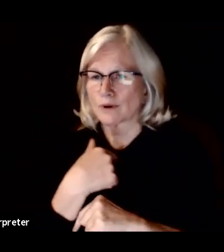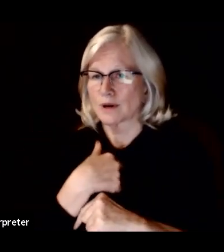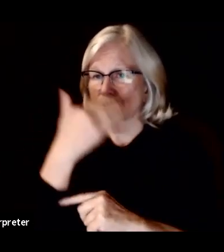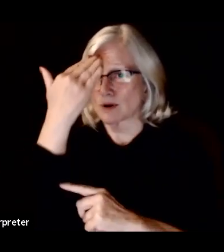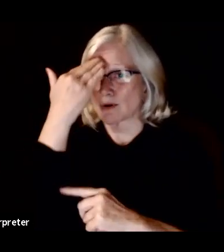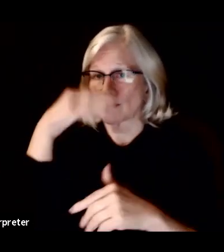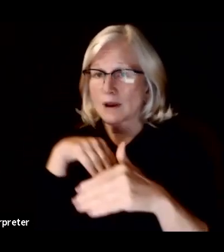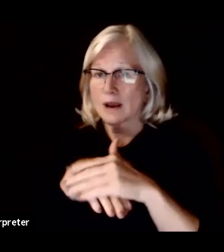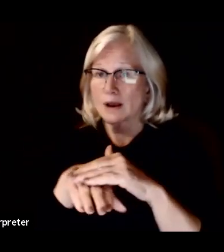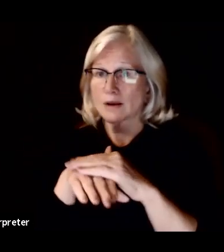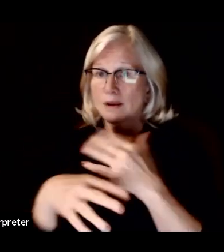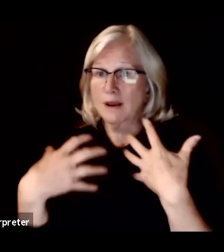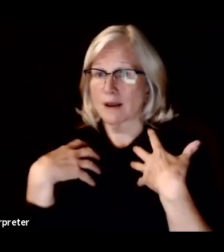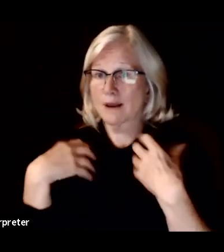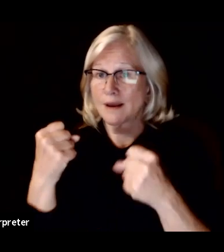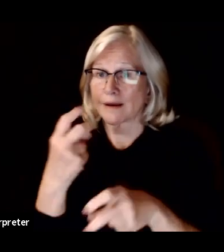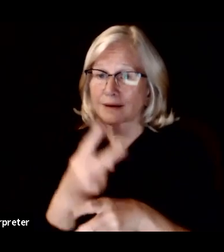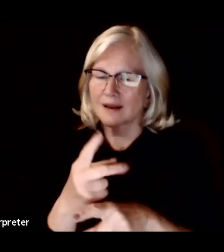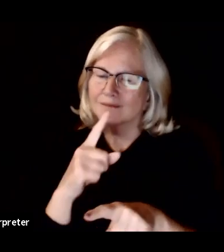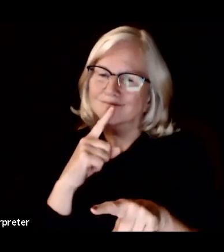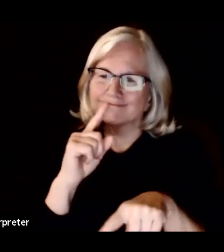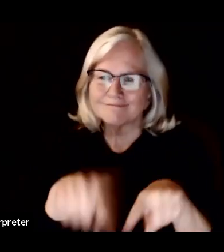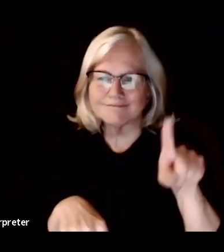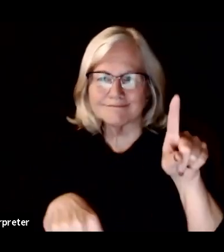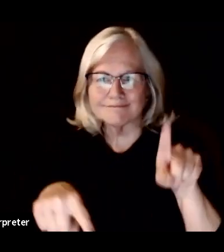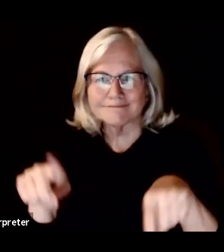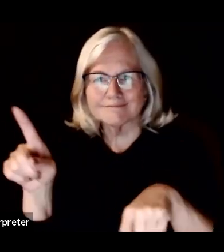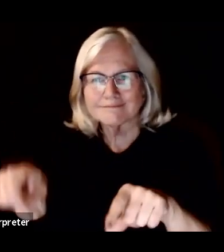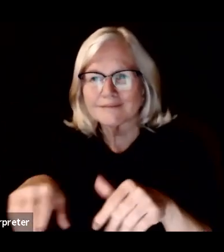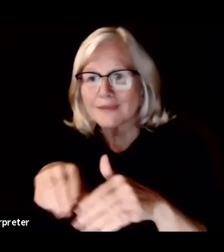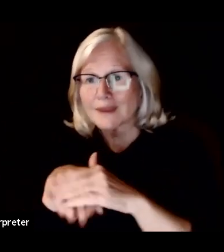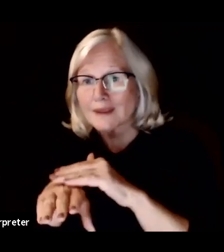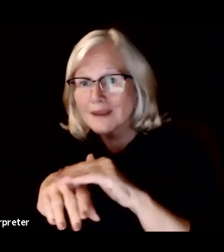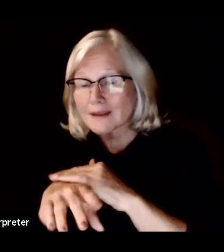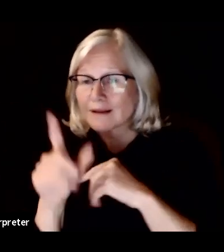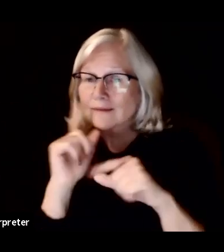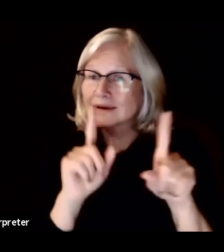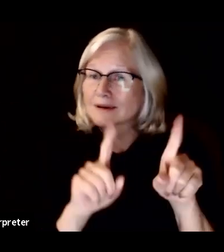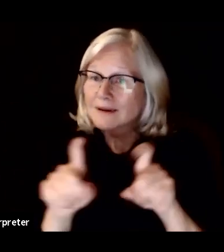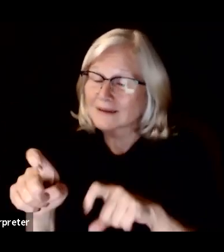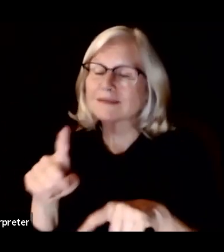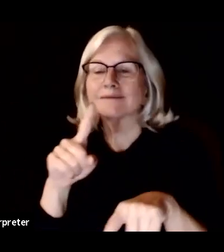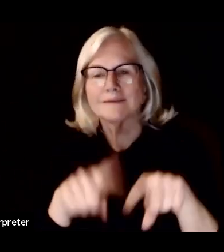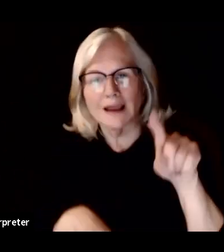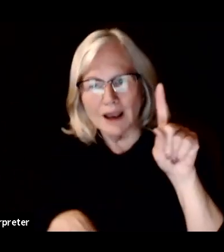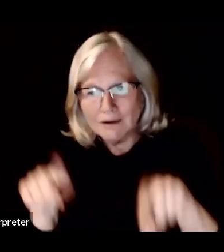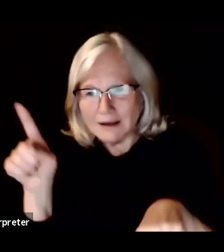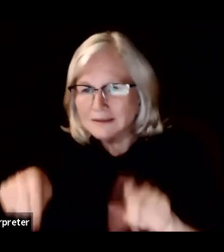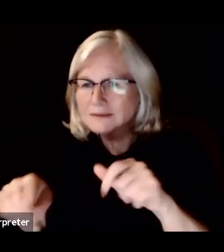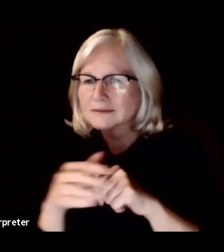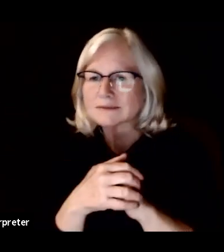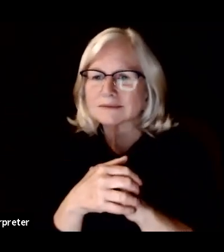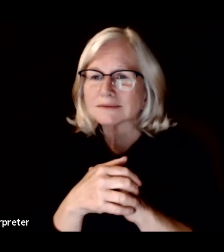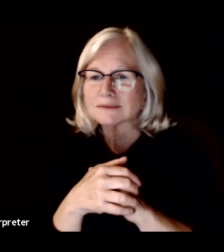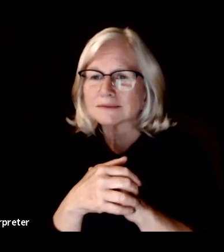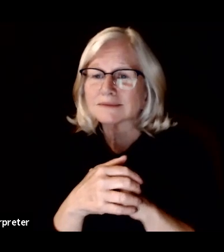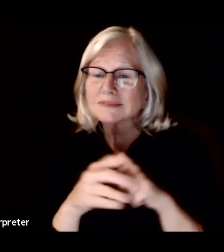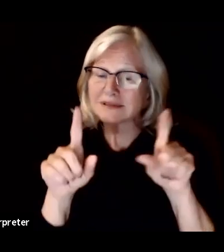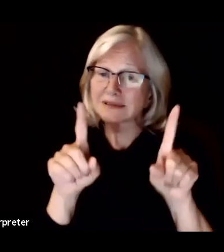to testing, and that where the health systems have been really the bedrock of a lot of the diagnostic testing that's happened,